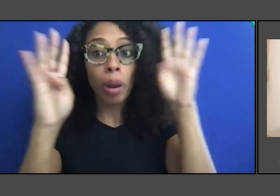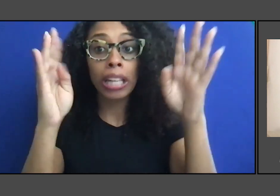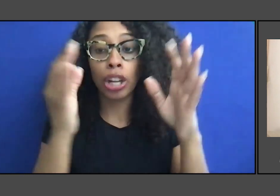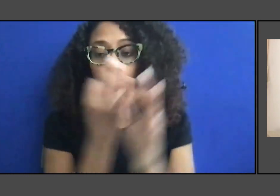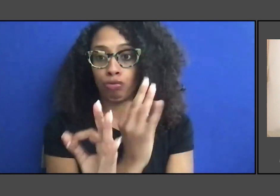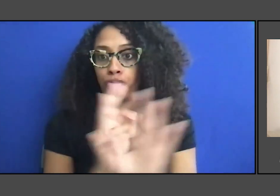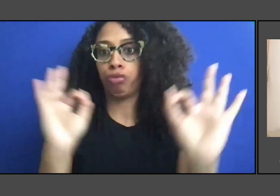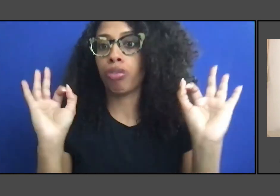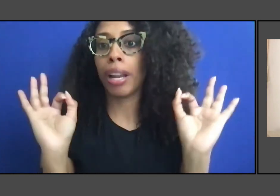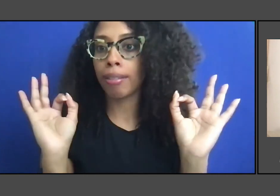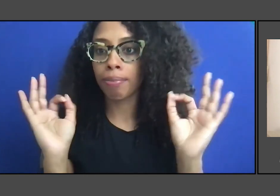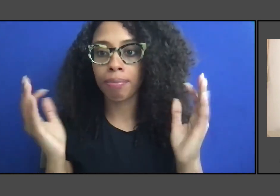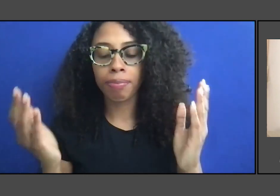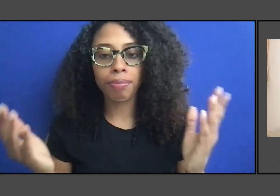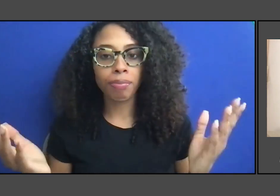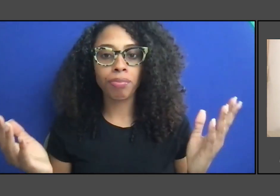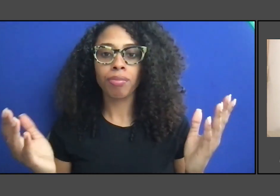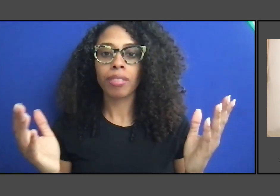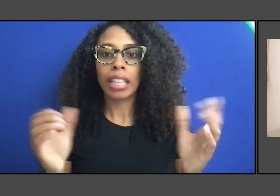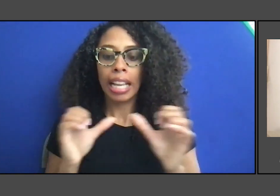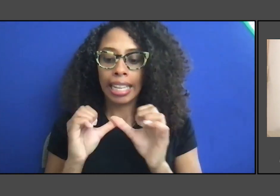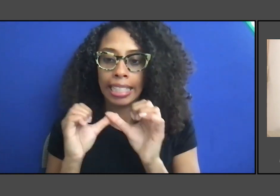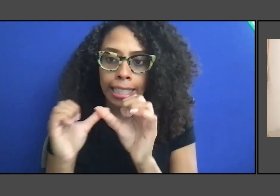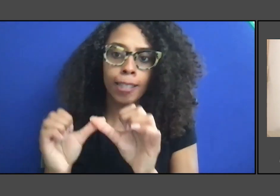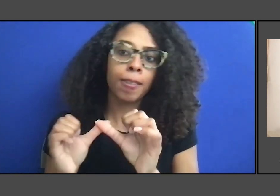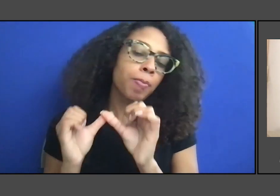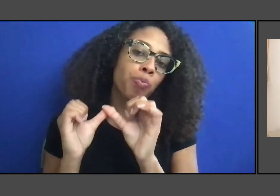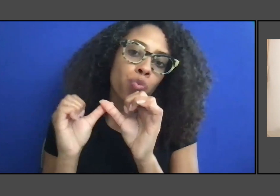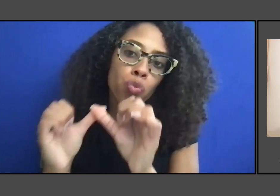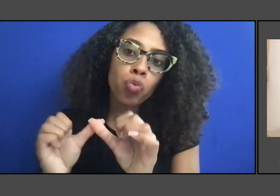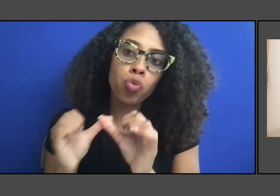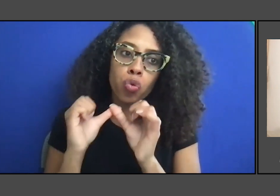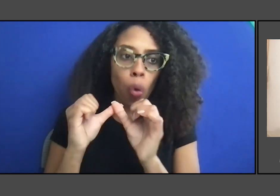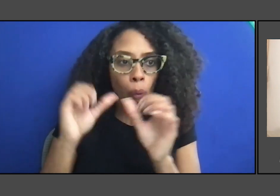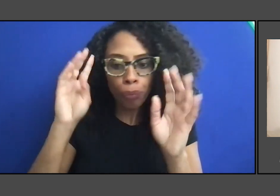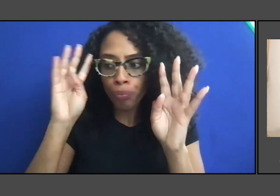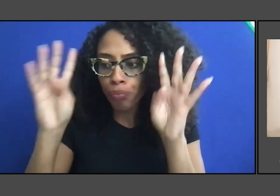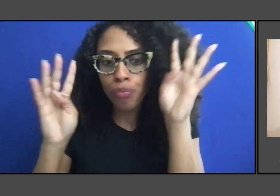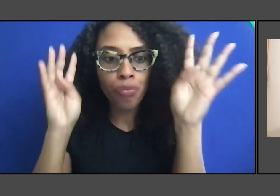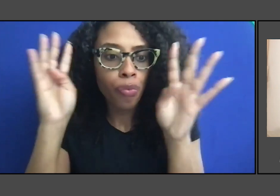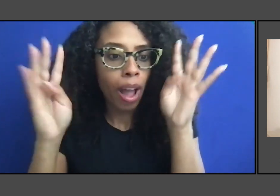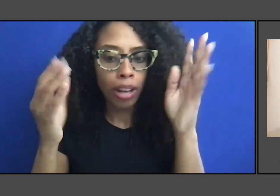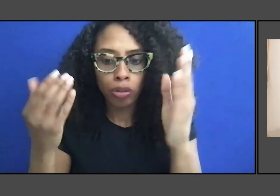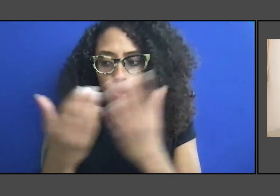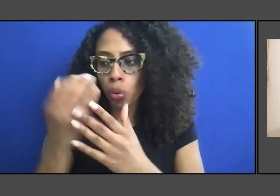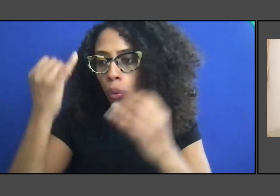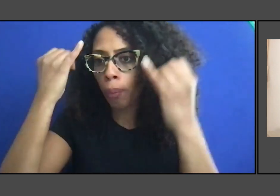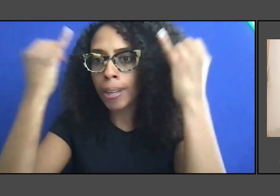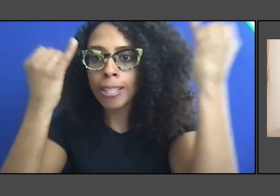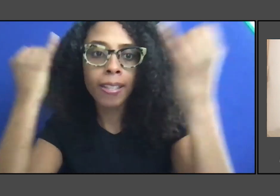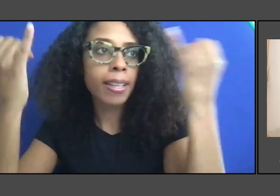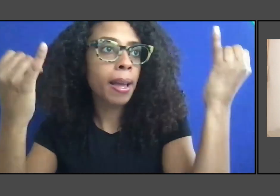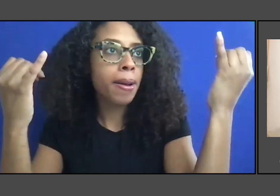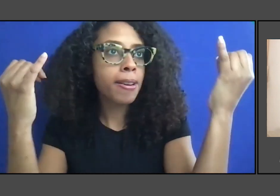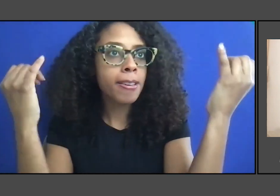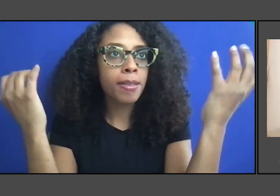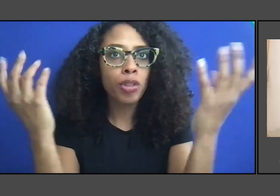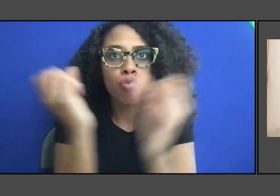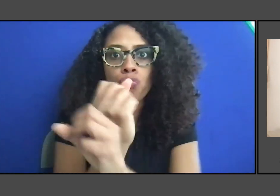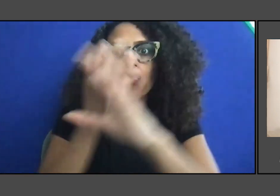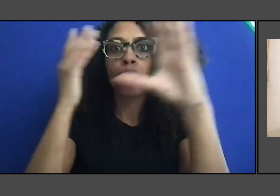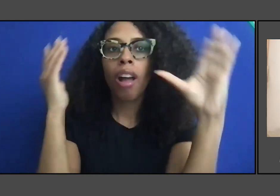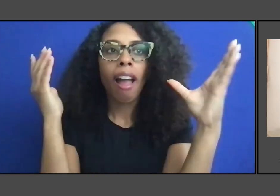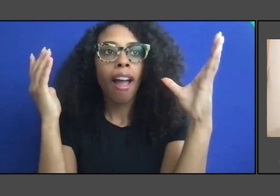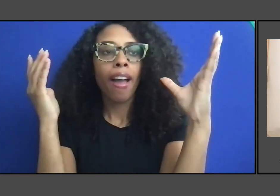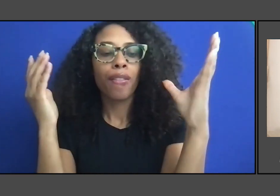this constant capacity to create and to create something new, to build on